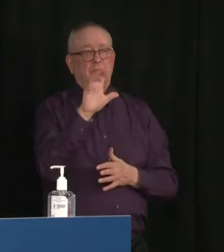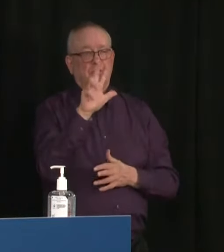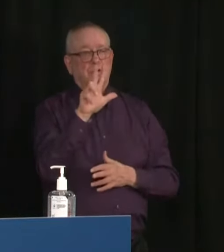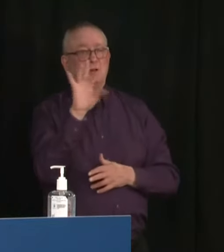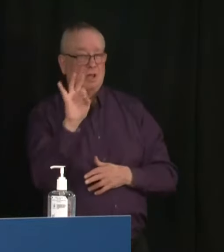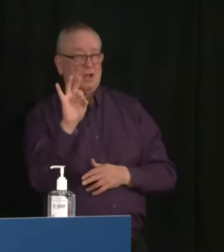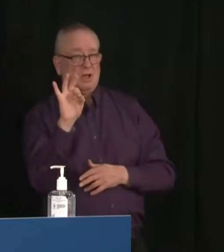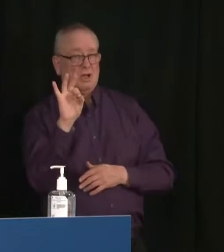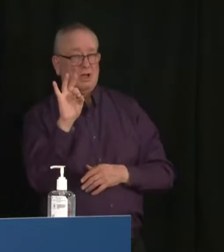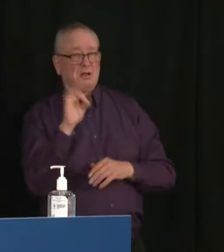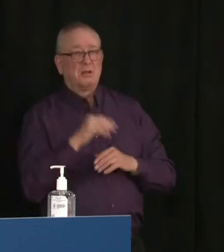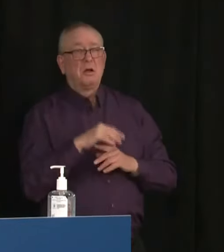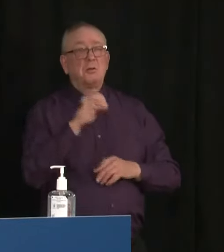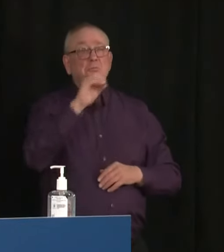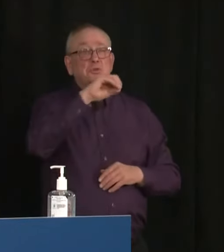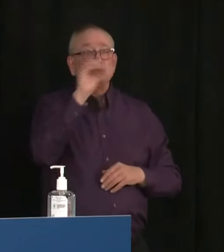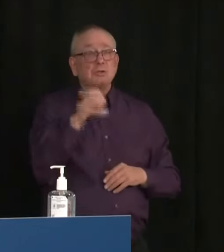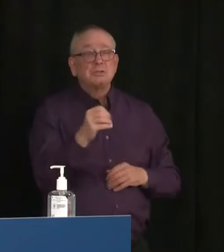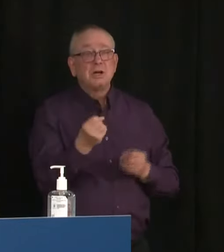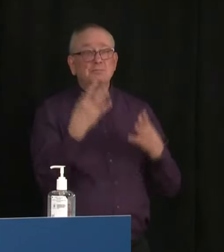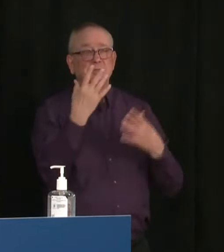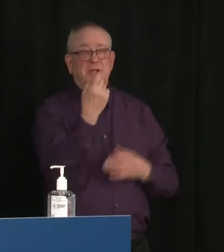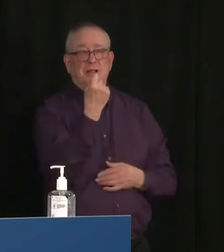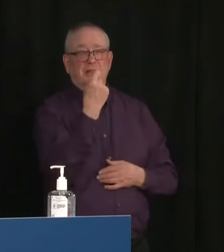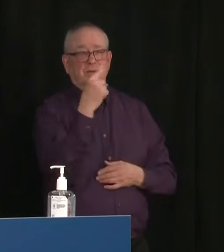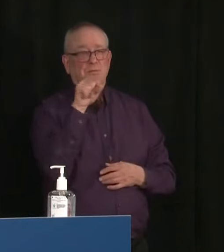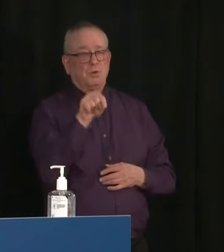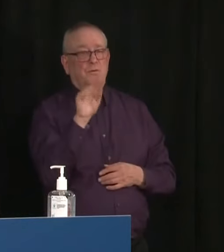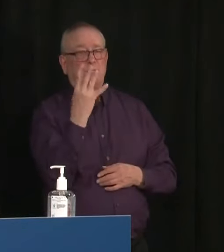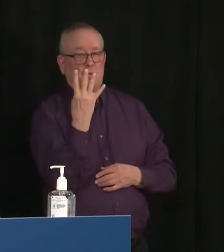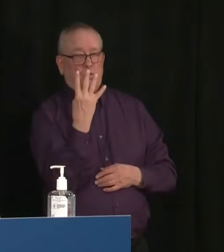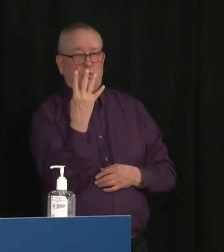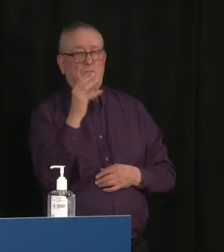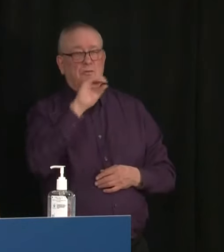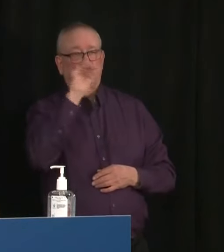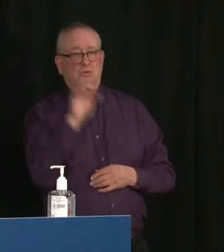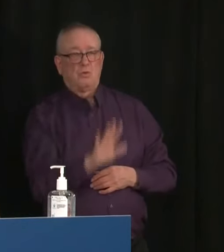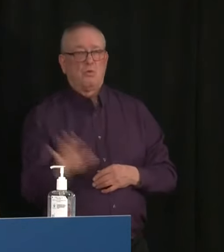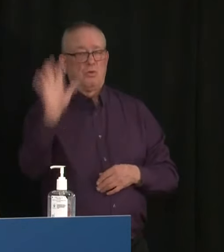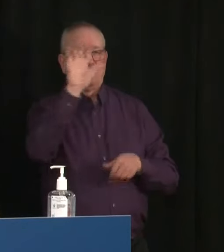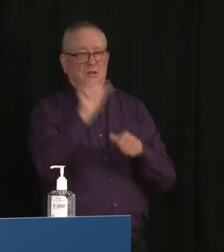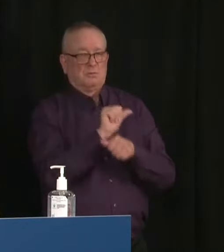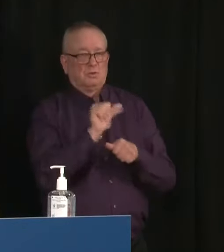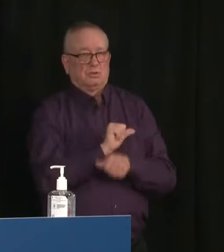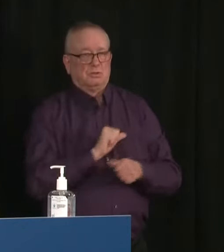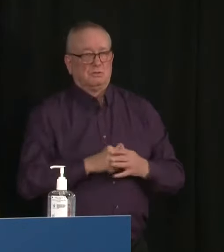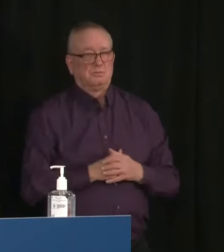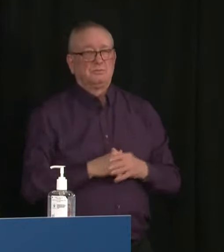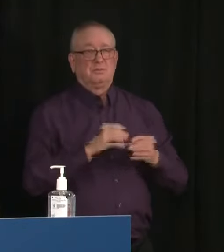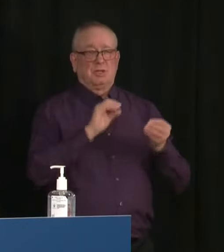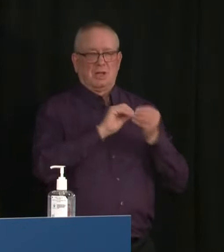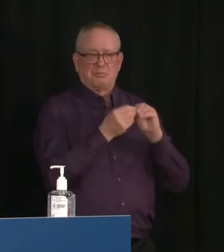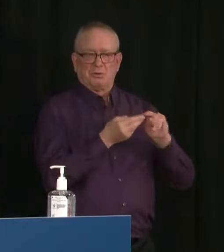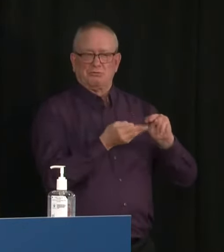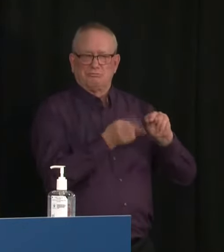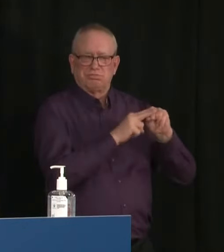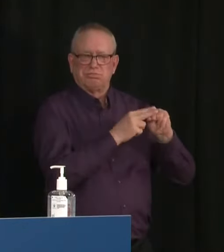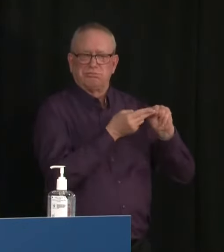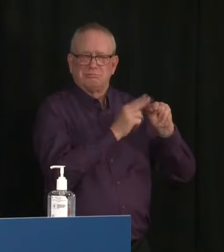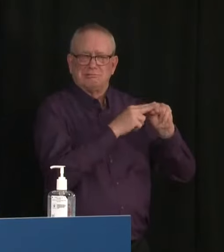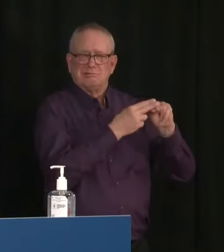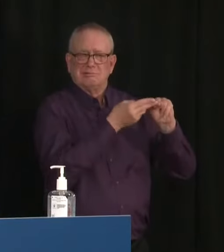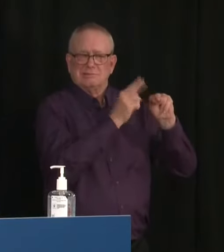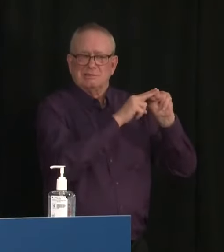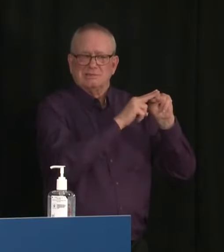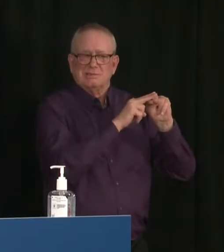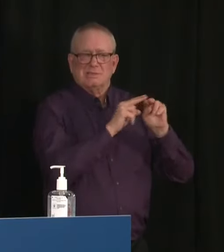rate currently stands at 11.4%. As cases rise, we must keep wait times for testing as